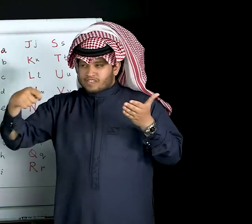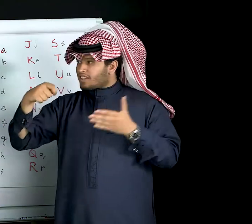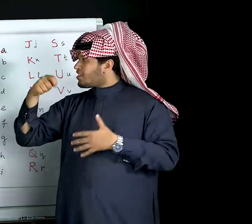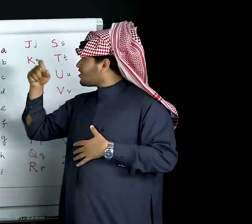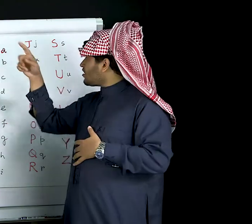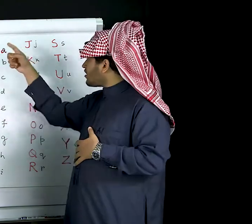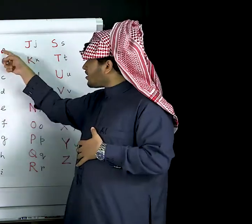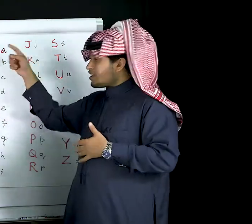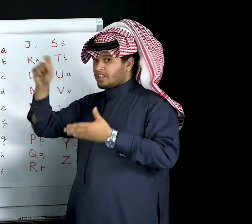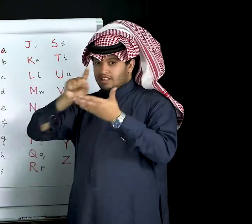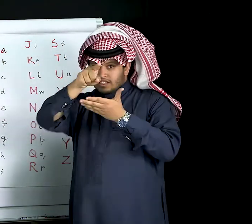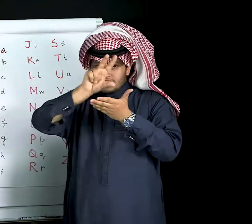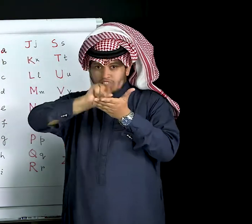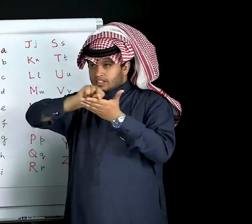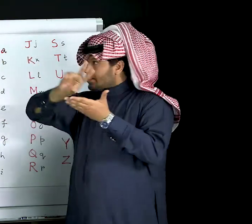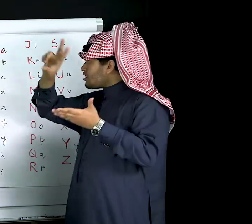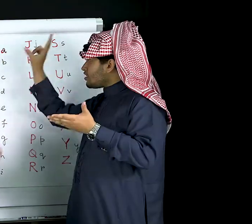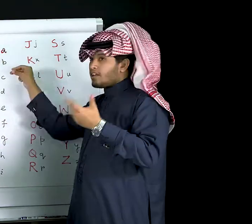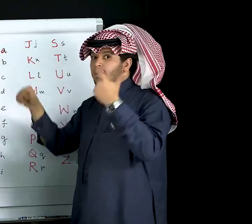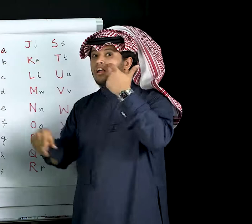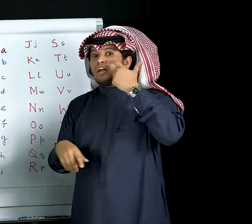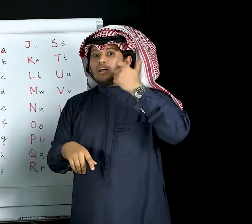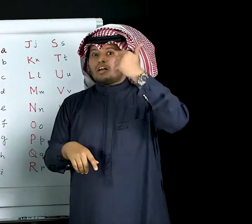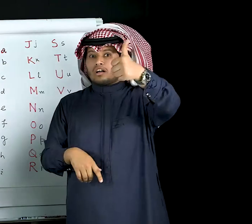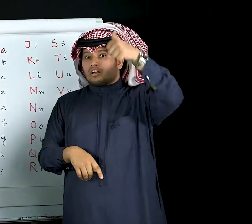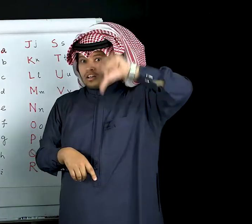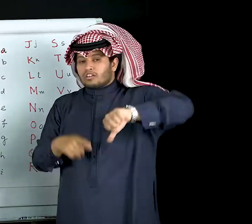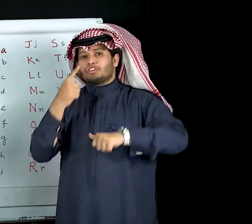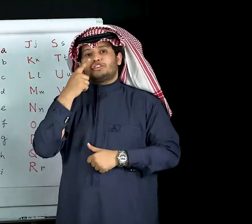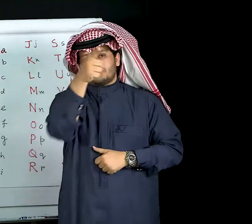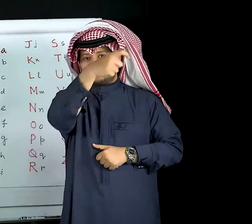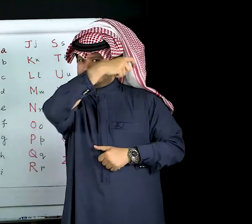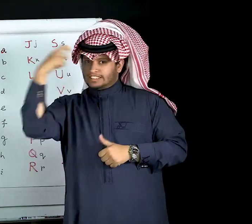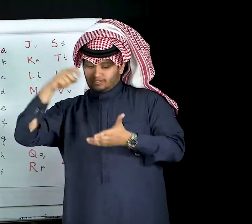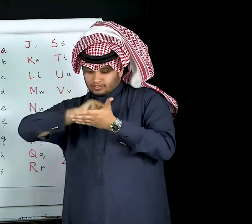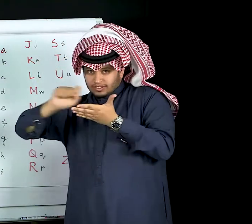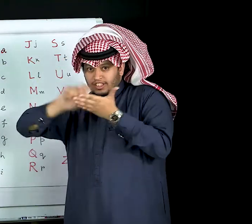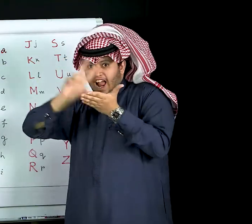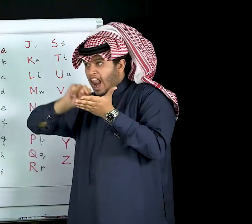it, is a sahih walla ma fi sahih. If it is right or not right, just check it out.